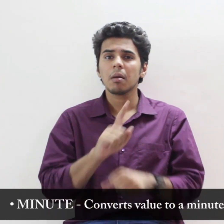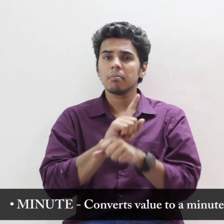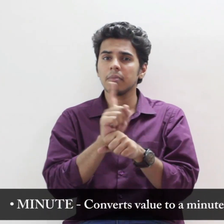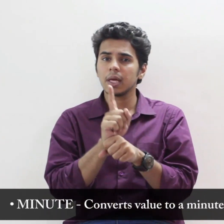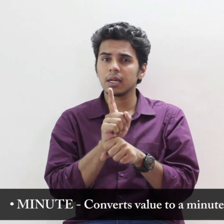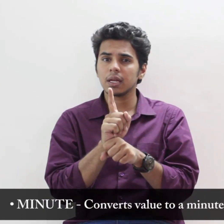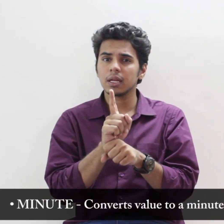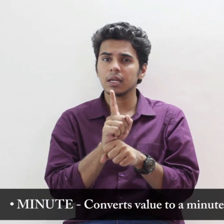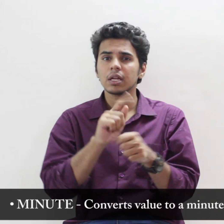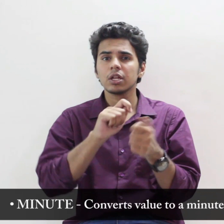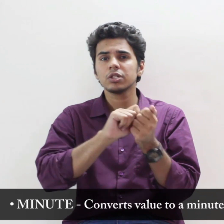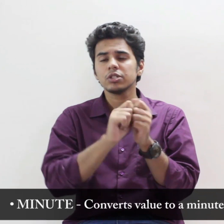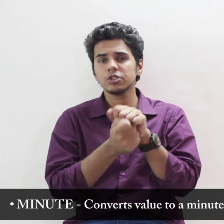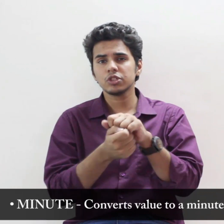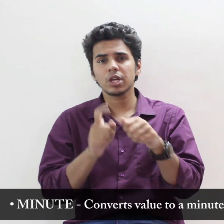Minute converts value to a minute.